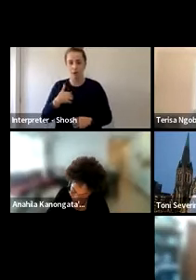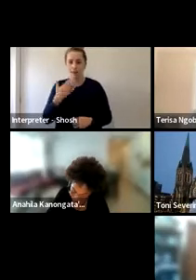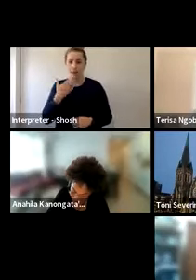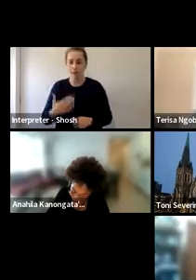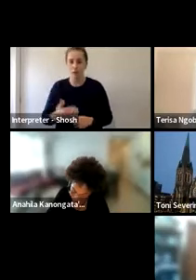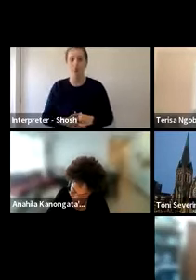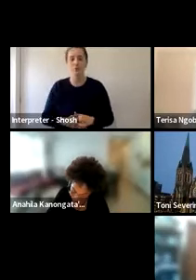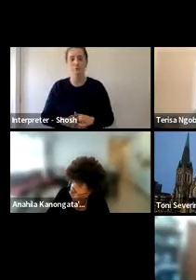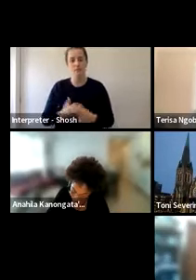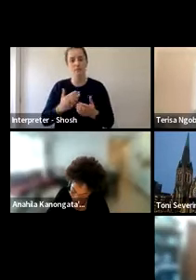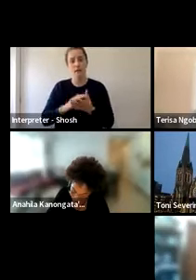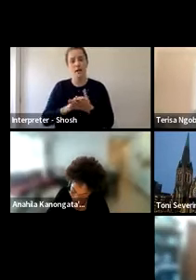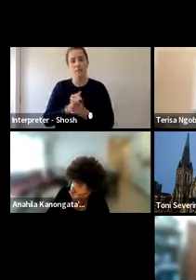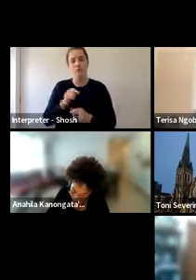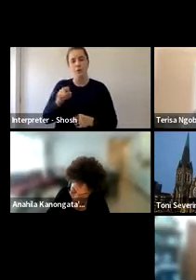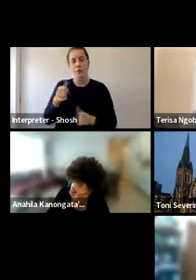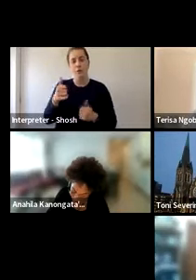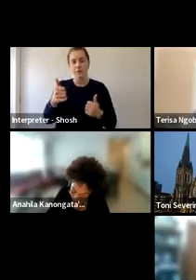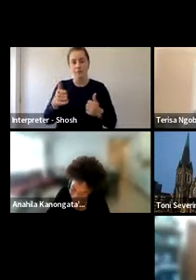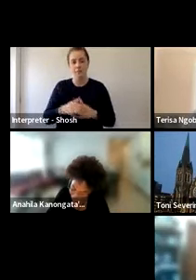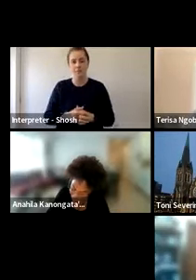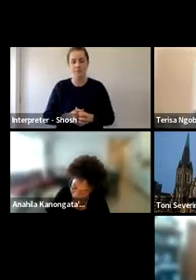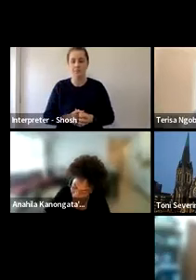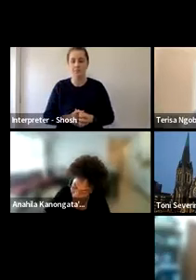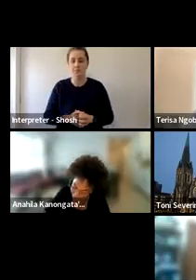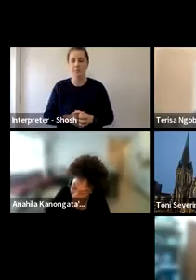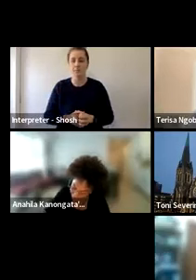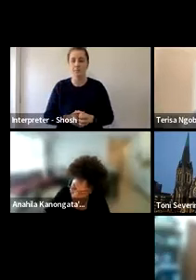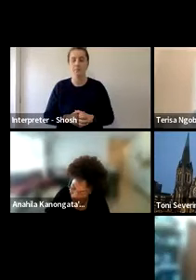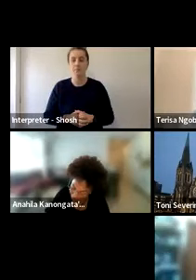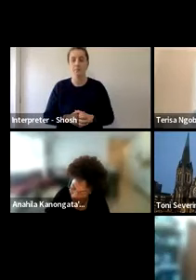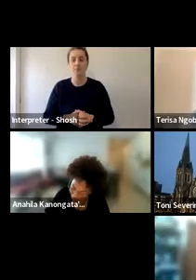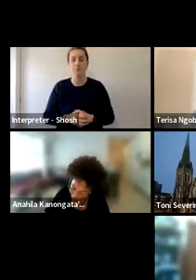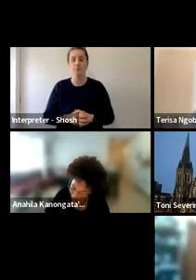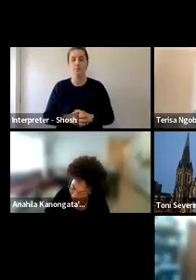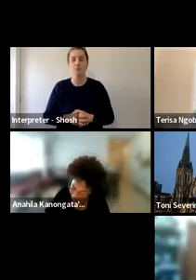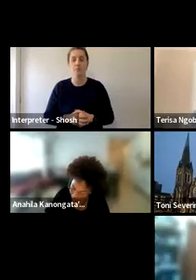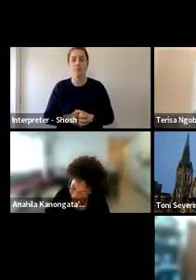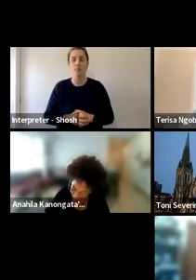us. Really appreciate that. So